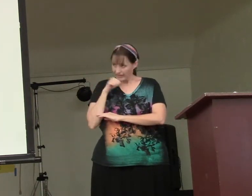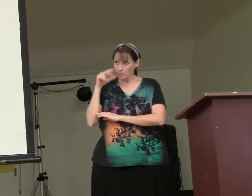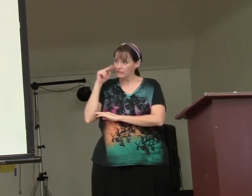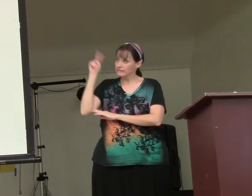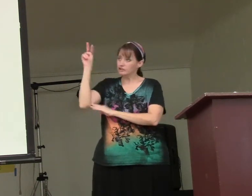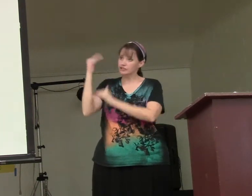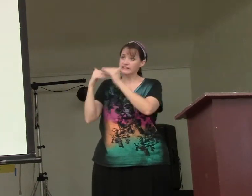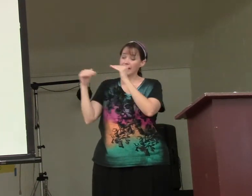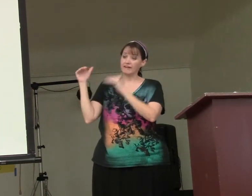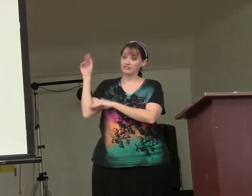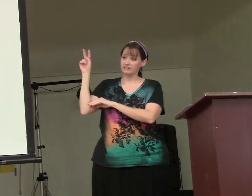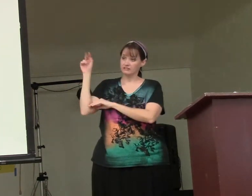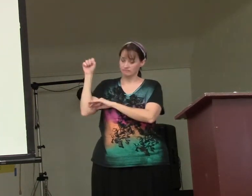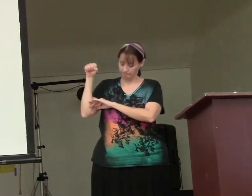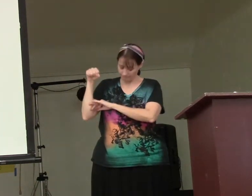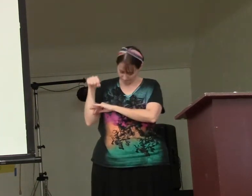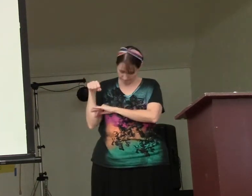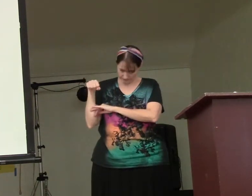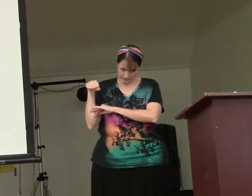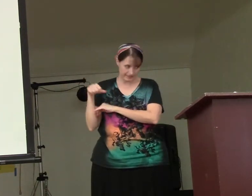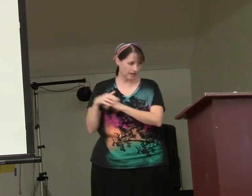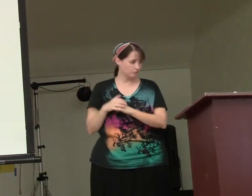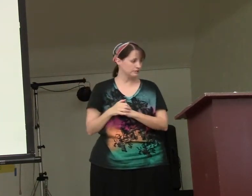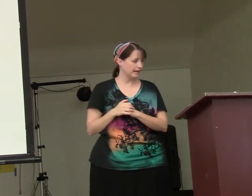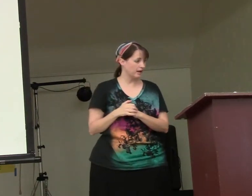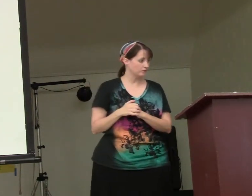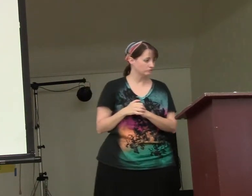He wouldn't even look to heaven. His head was down.